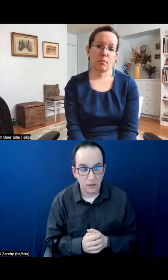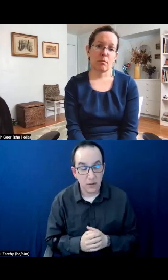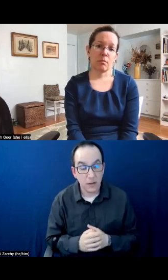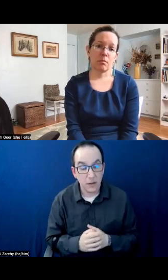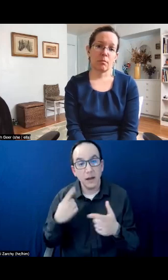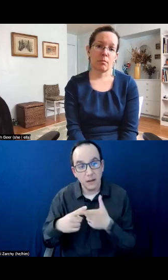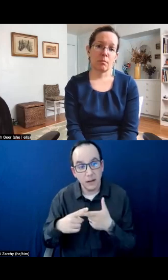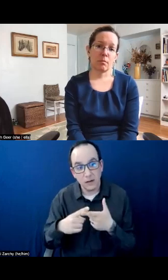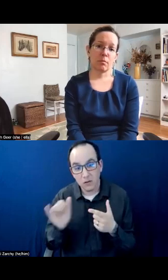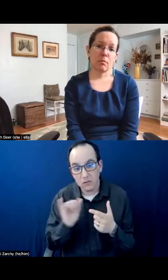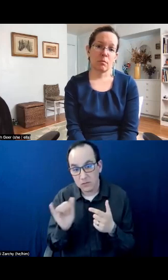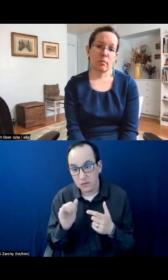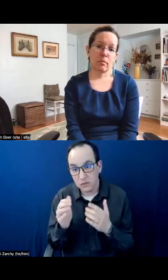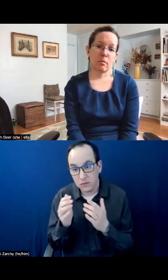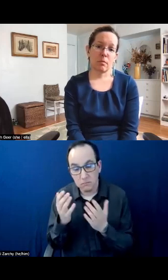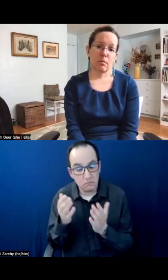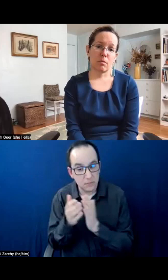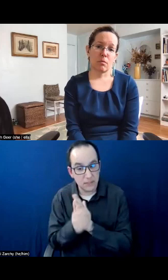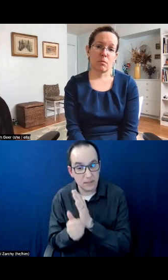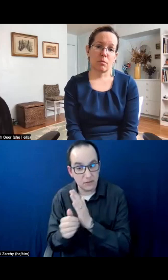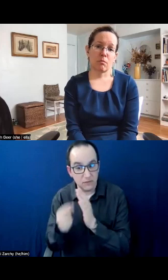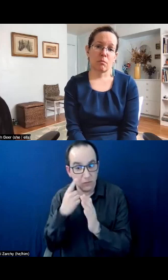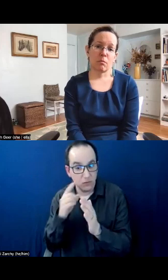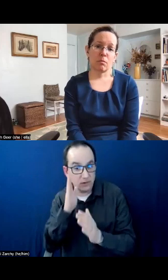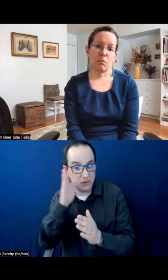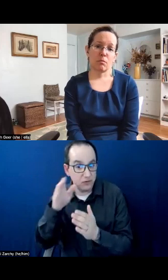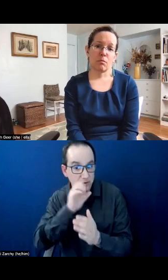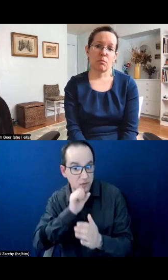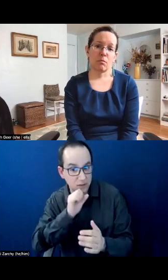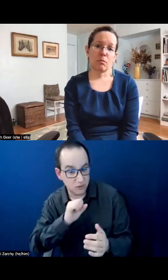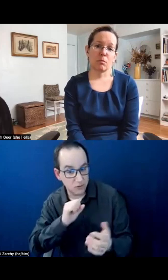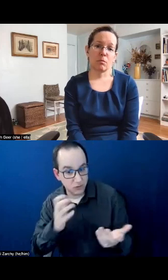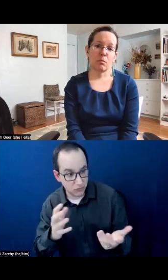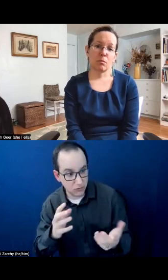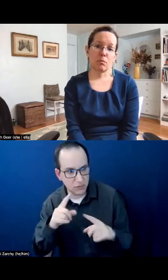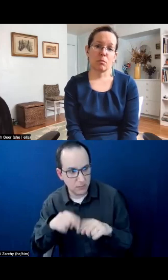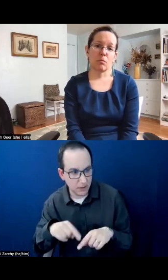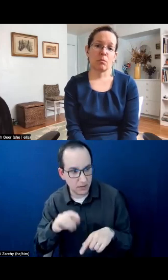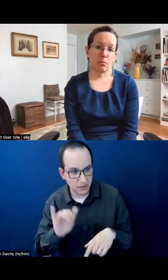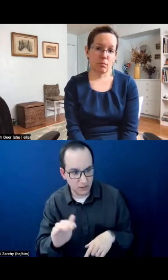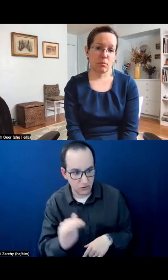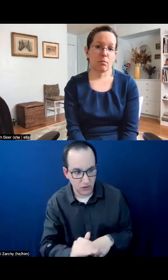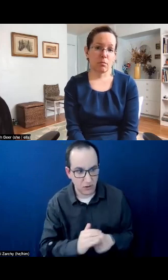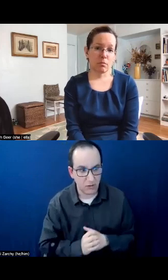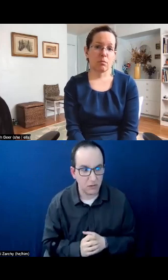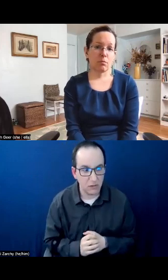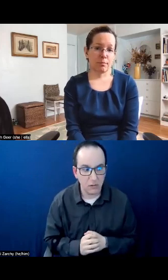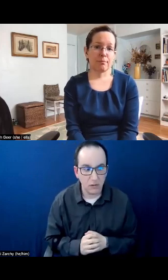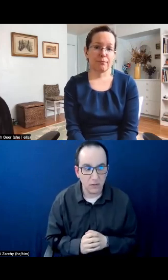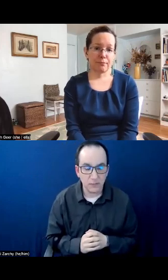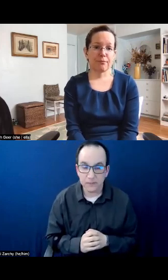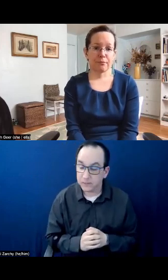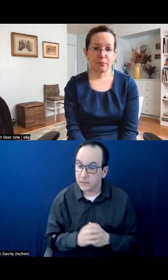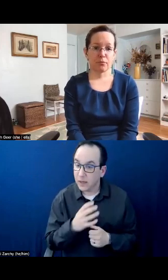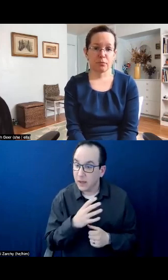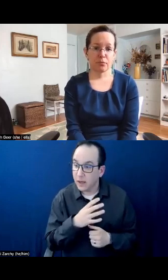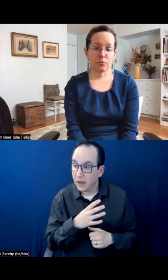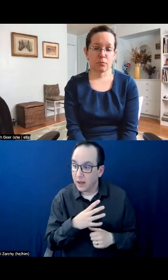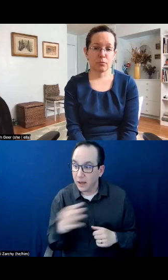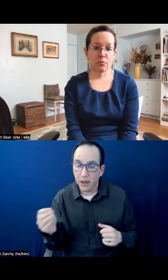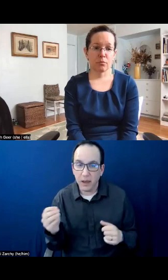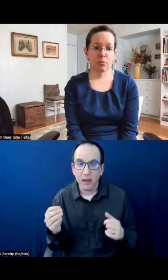And those could be options for goals, or also skills for future needs.